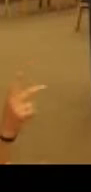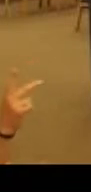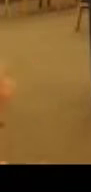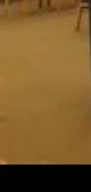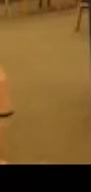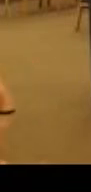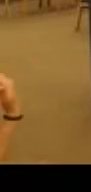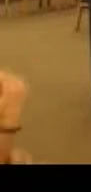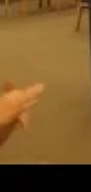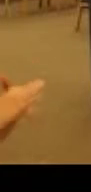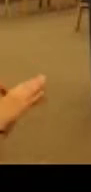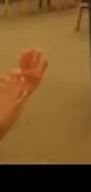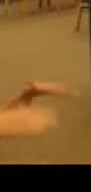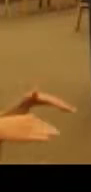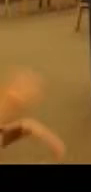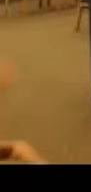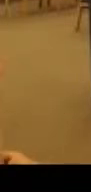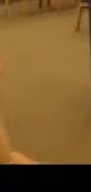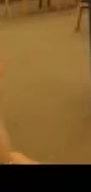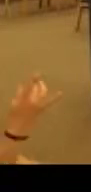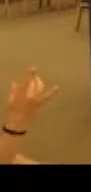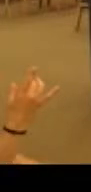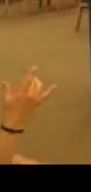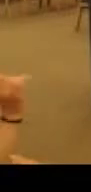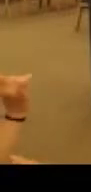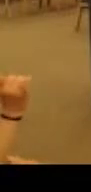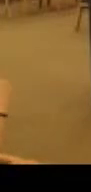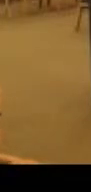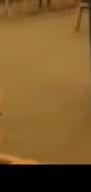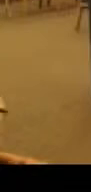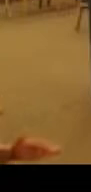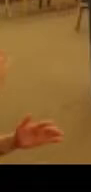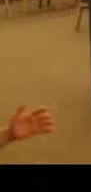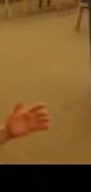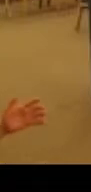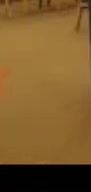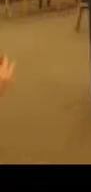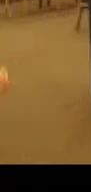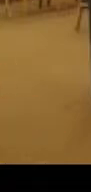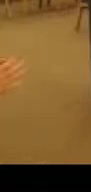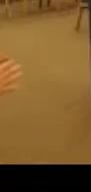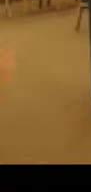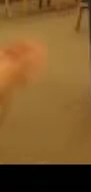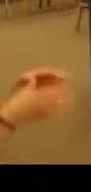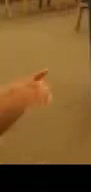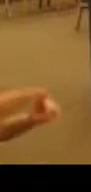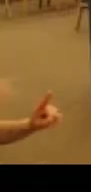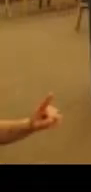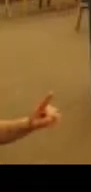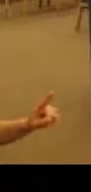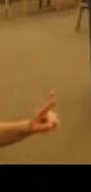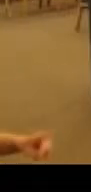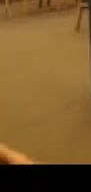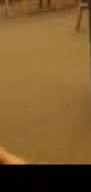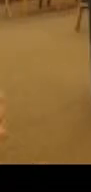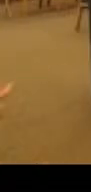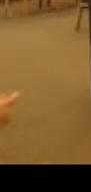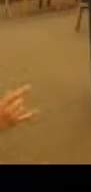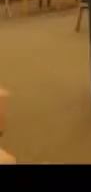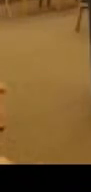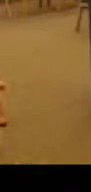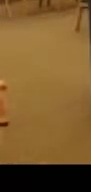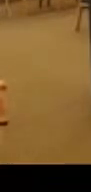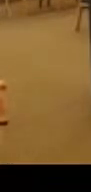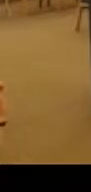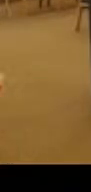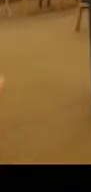Tomorrow, maybe at 7:11, or at it's not 7:11. Whatever is it, okay, I'll meet you at 5:30. Yeah, I'll drive from